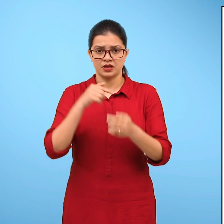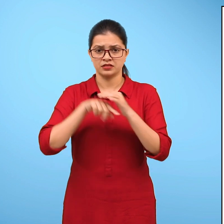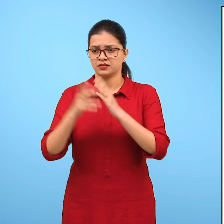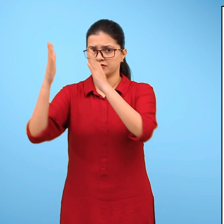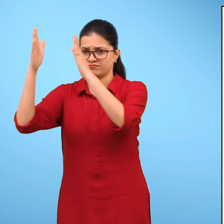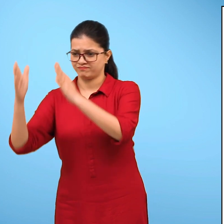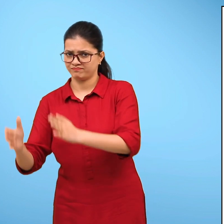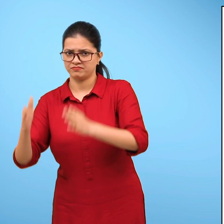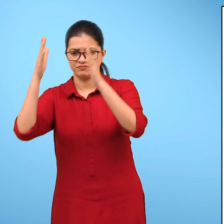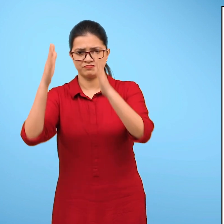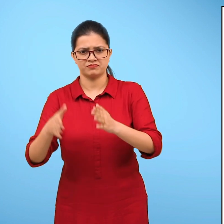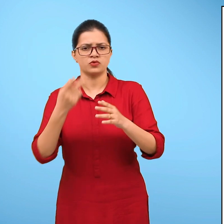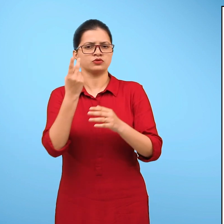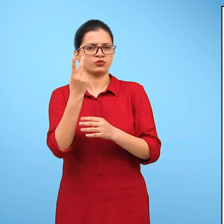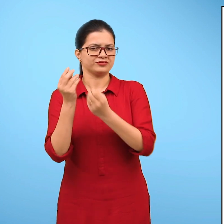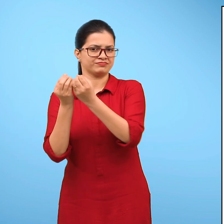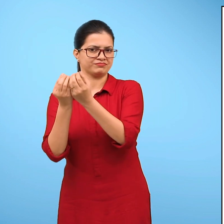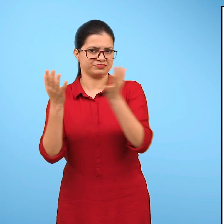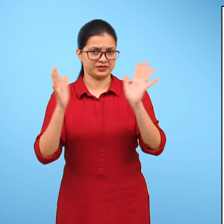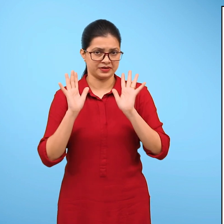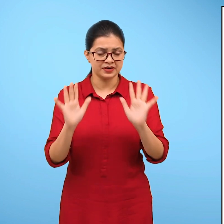The table is divided into two broad columns: